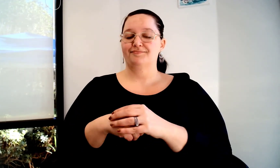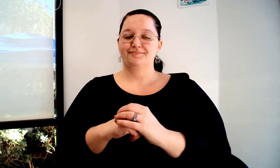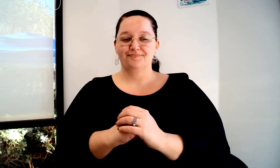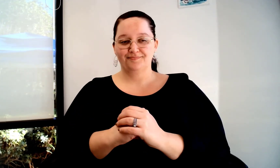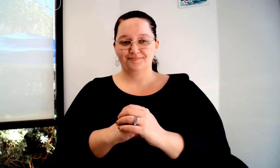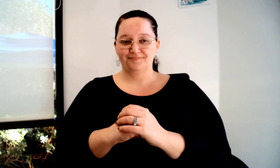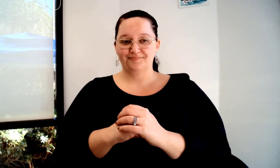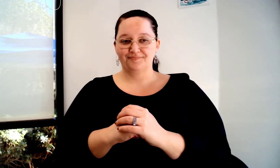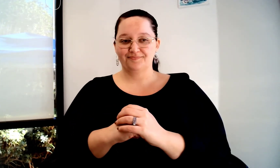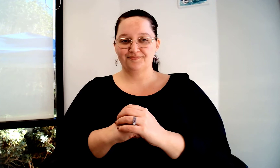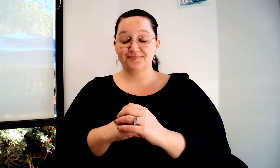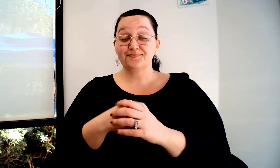3 nouns.